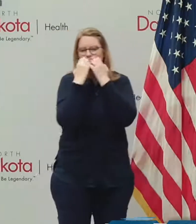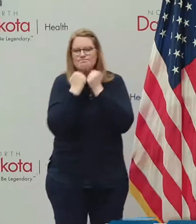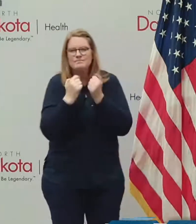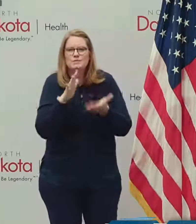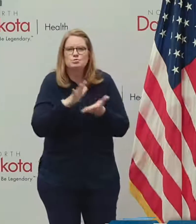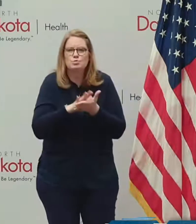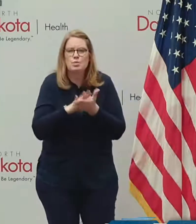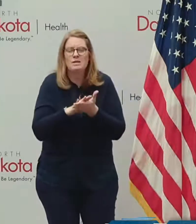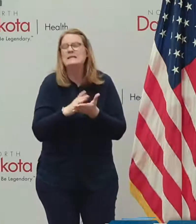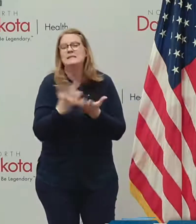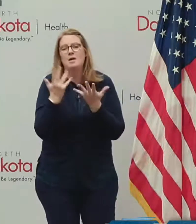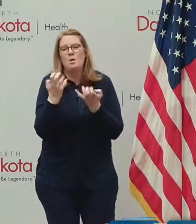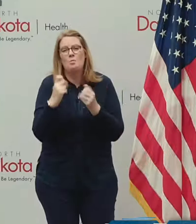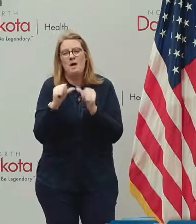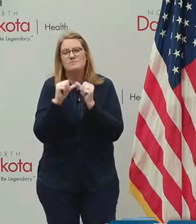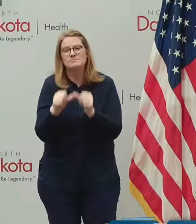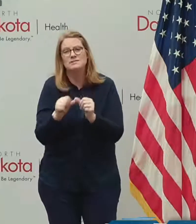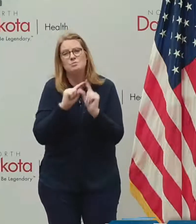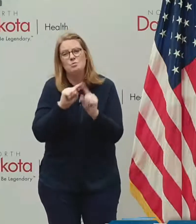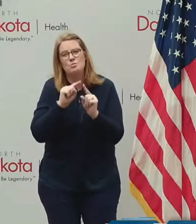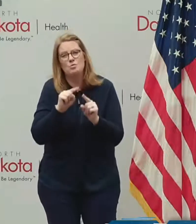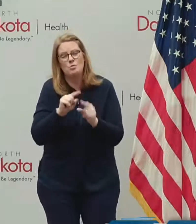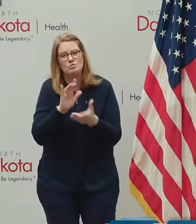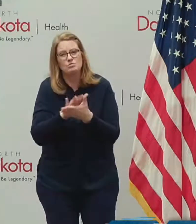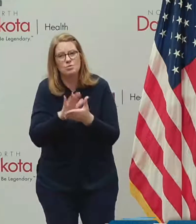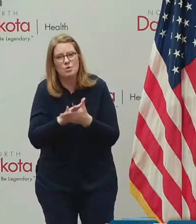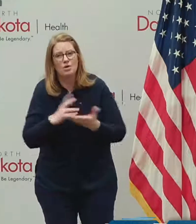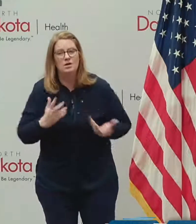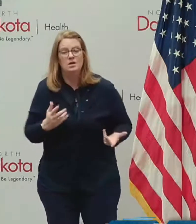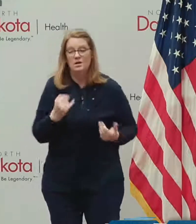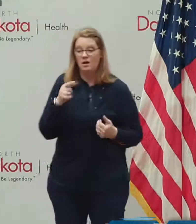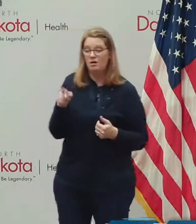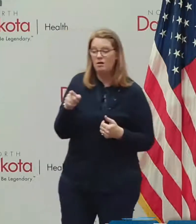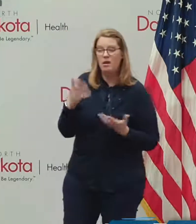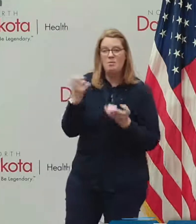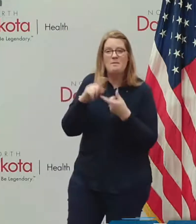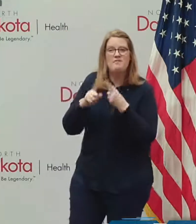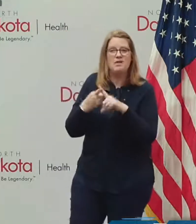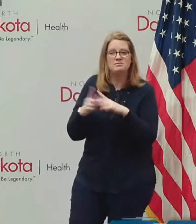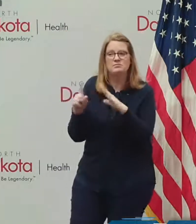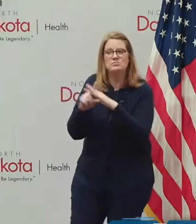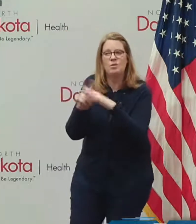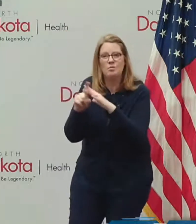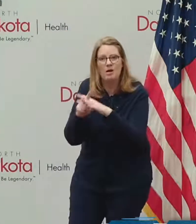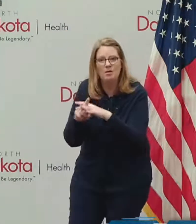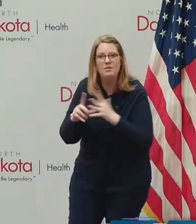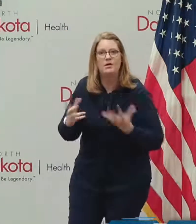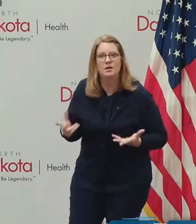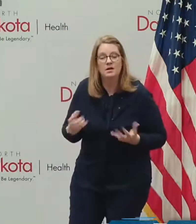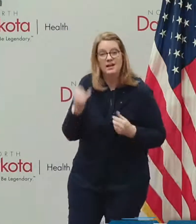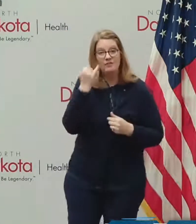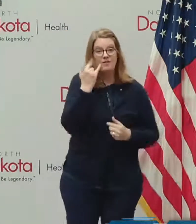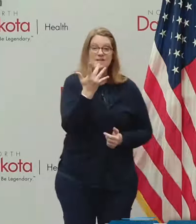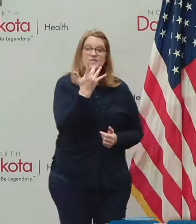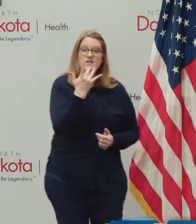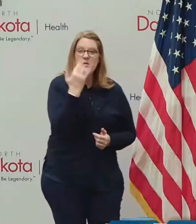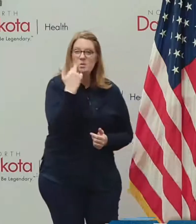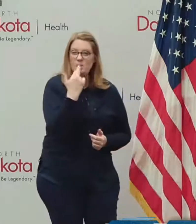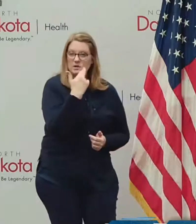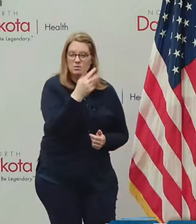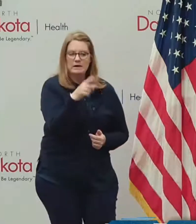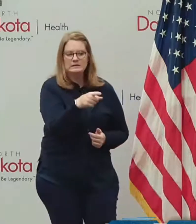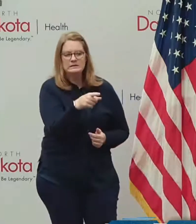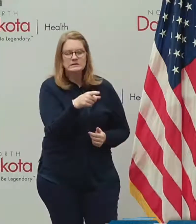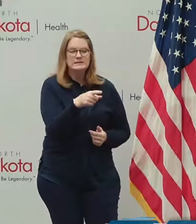that to keep open, you don't want your classmates to miss any school, if you got a favorite restaurant that you like going to and you're